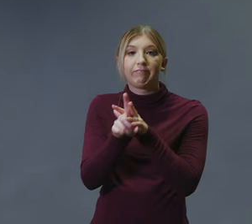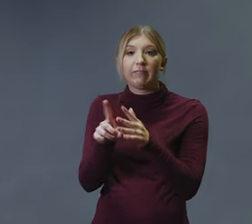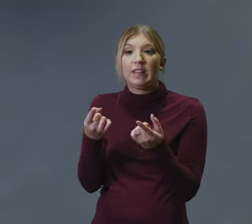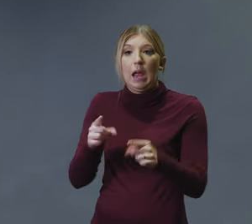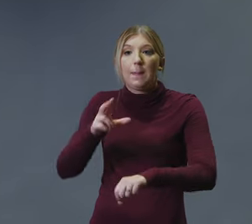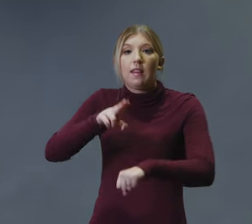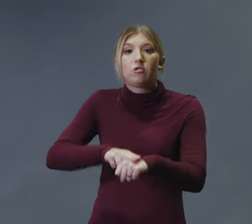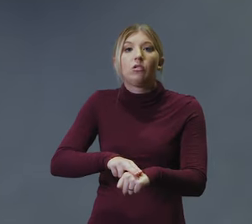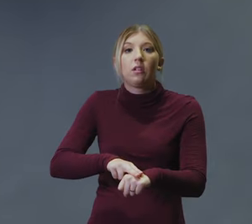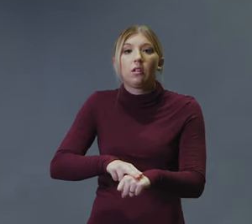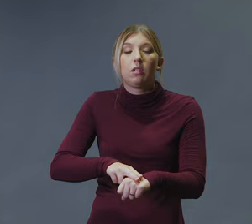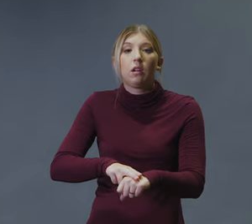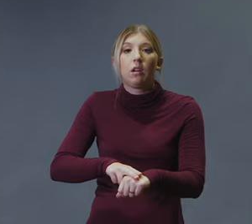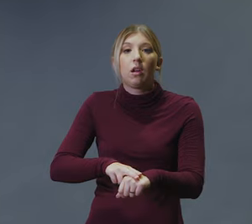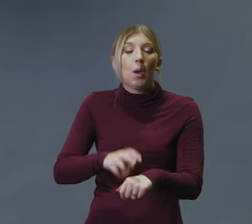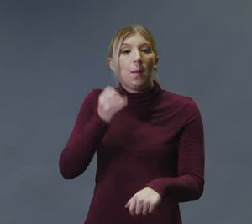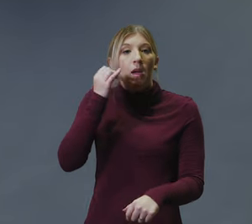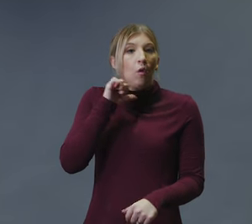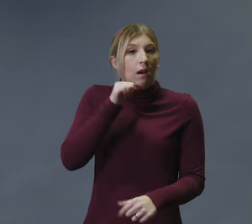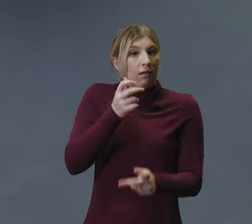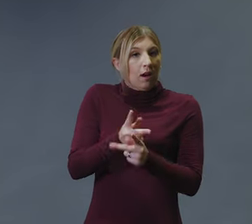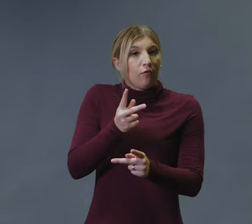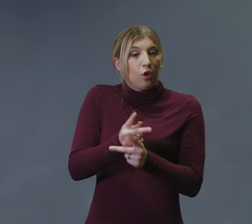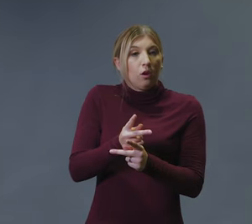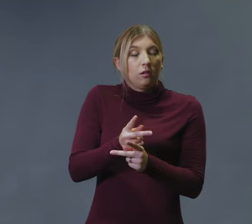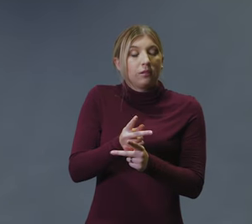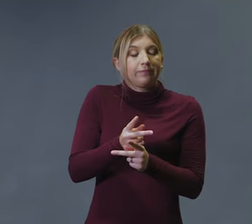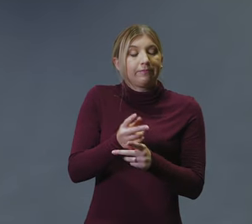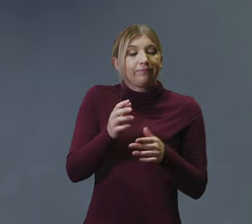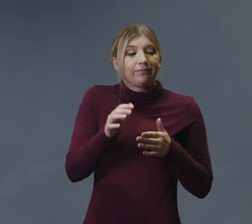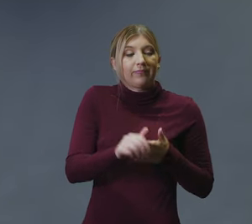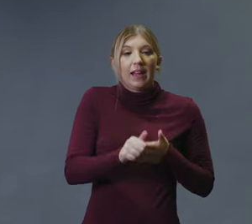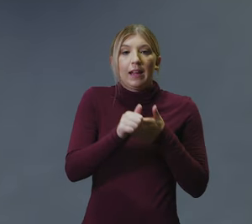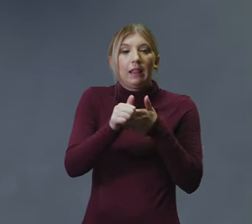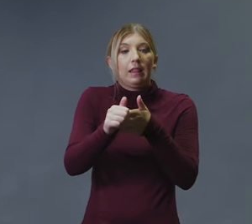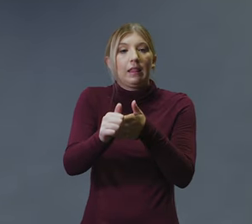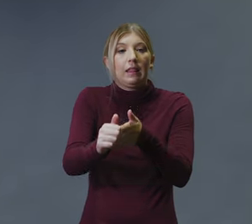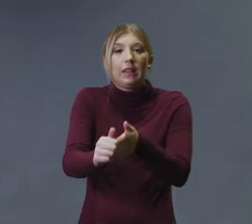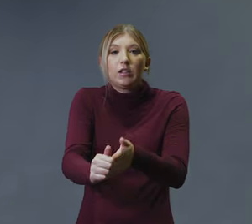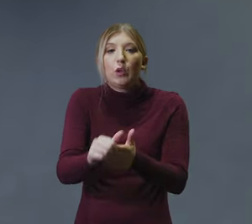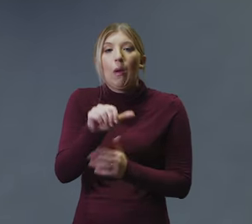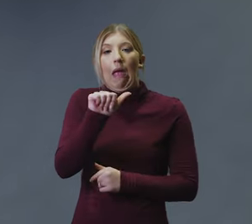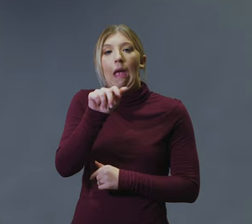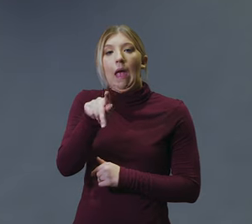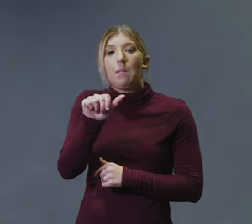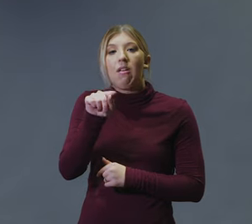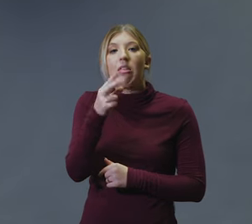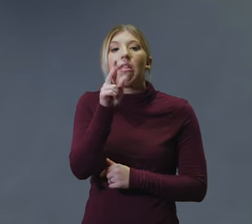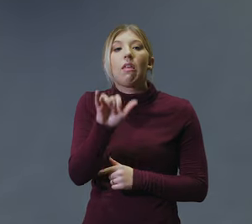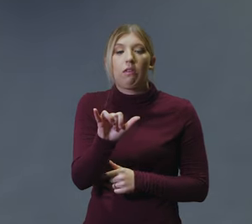us. But if we aren't careful, it can lead to apathy. This apathy, it's has created